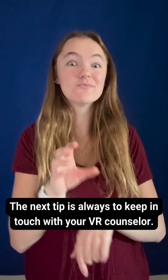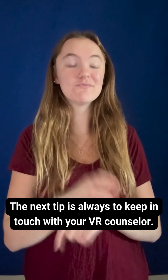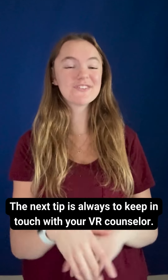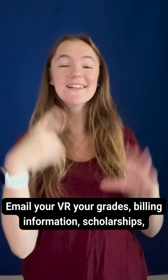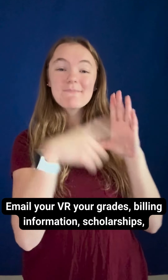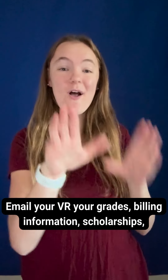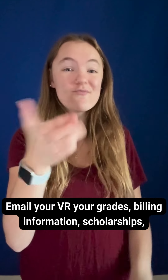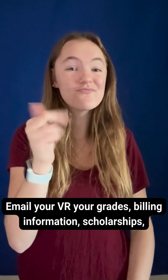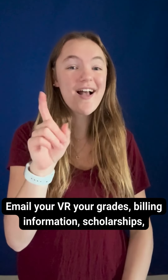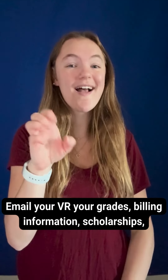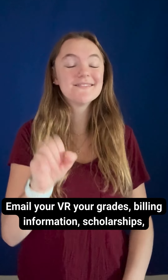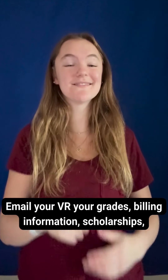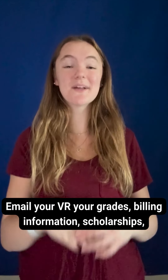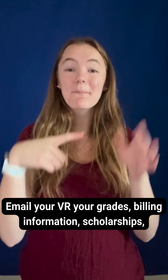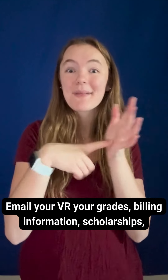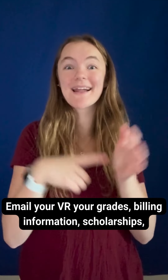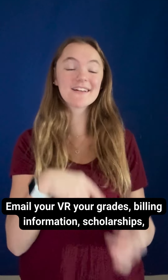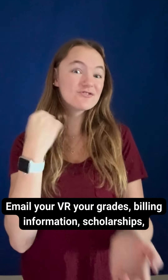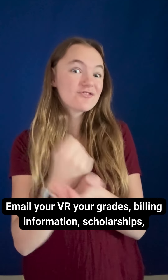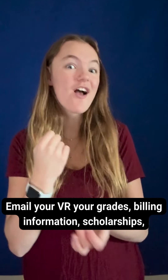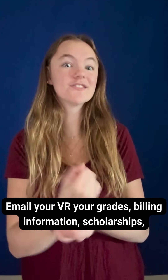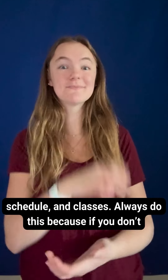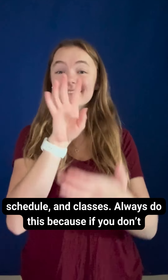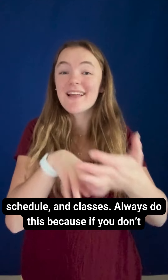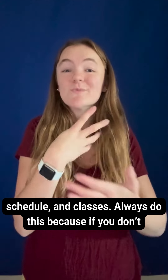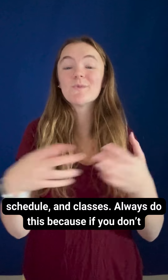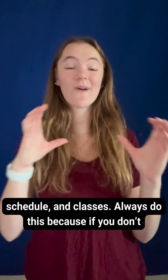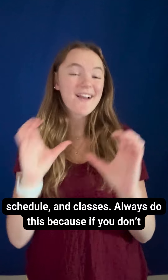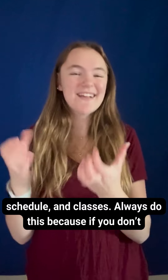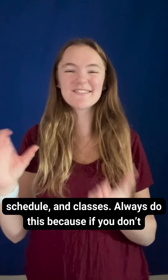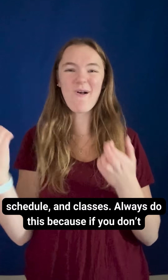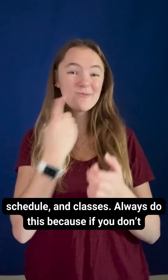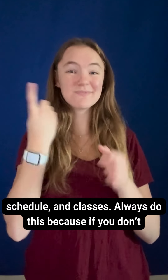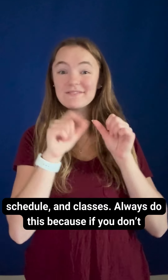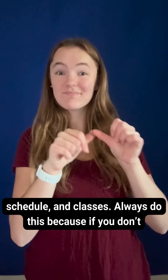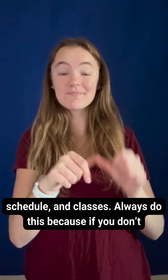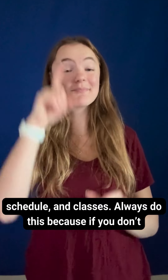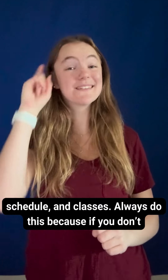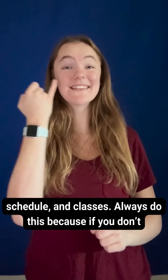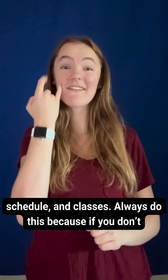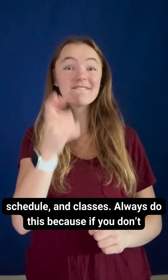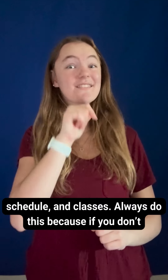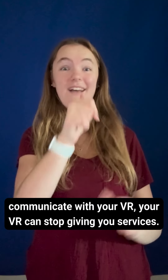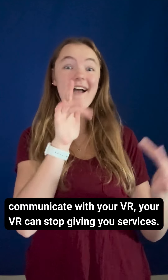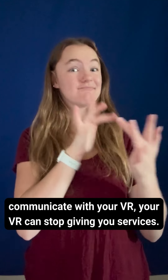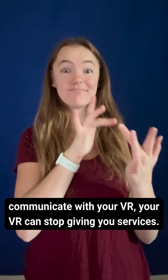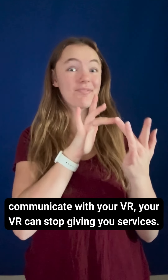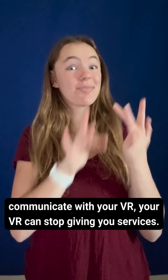your VR your grades, billing information, scholarships, schedule, and classes. Always do this, because if you don't communicate with your